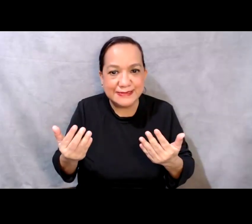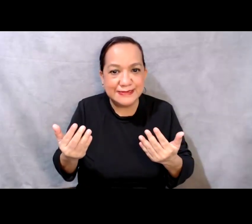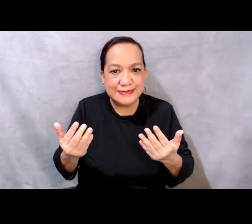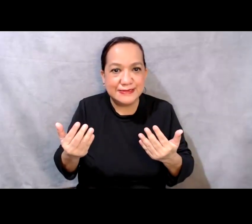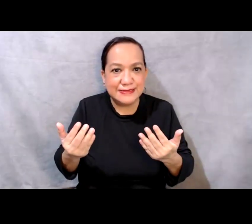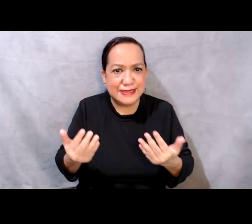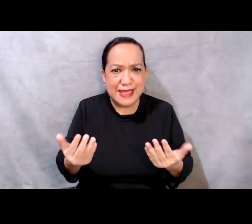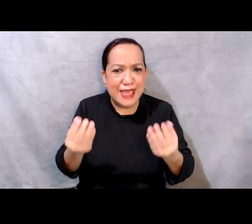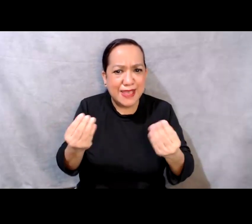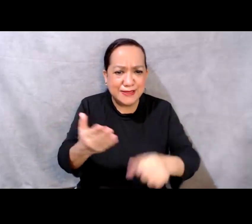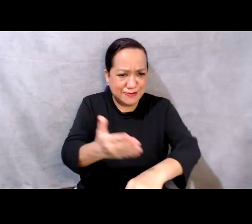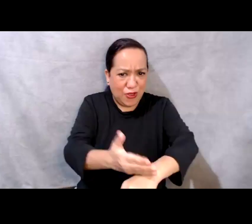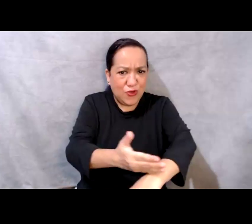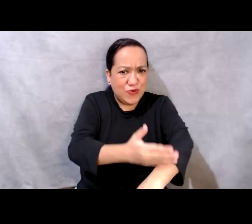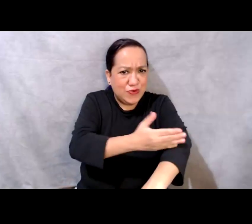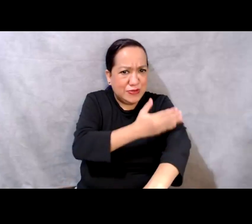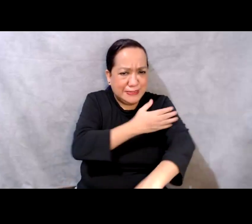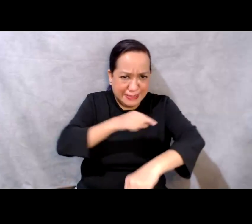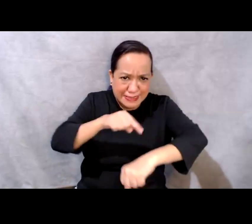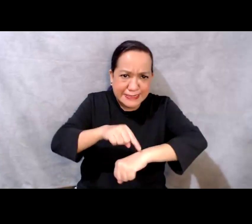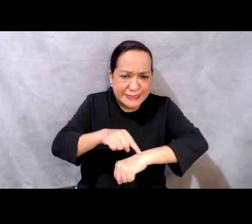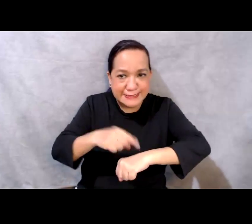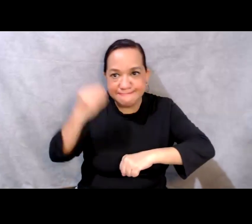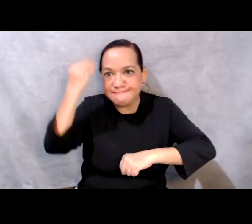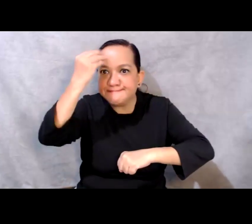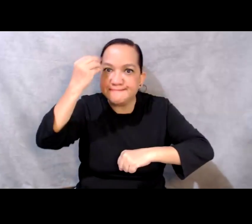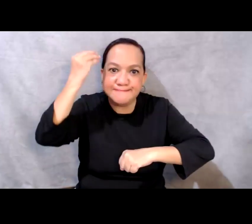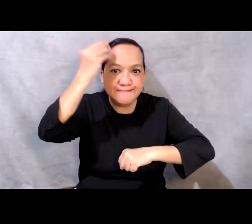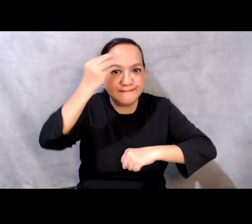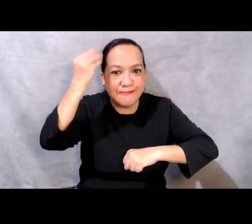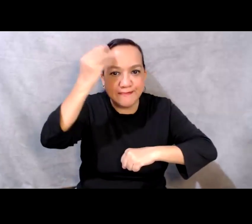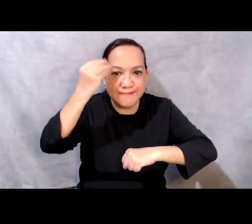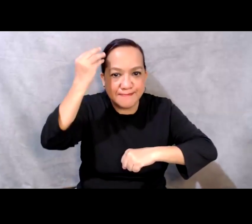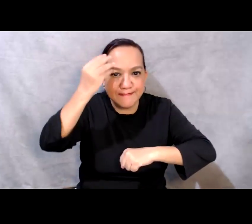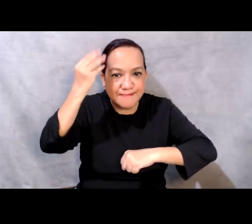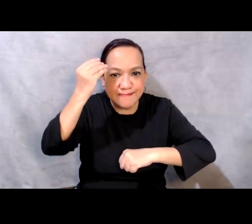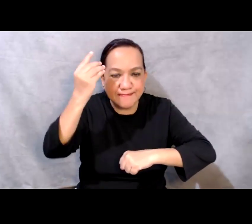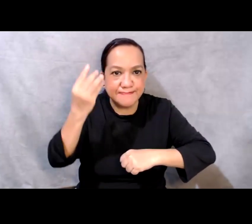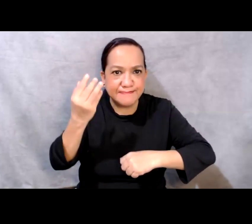is a very, very important one, and it's something that we should look at closely,